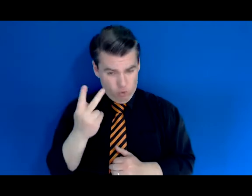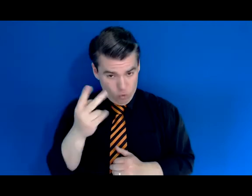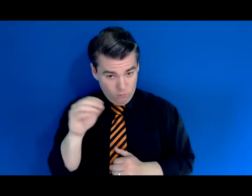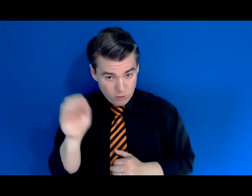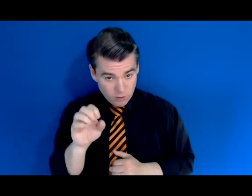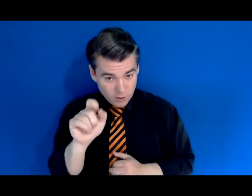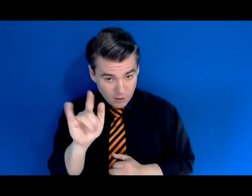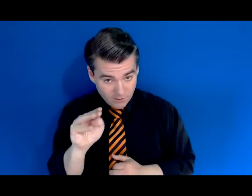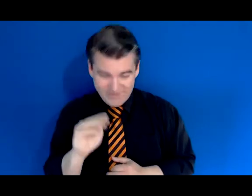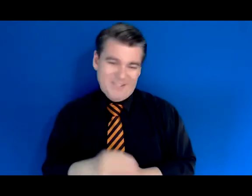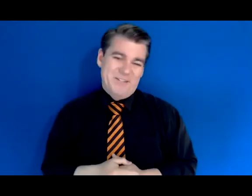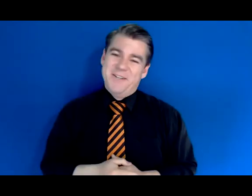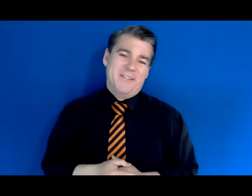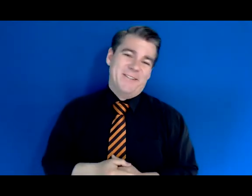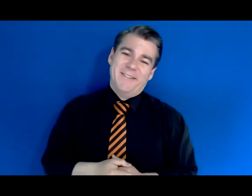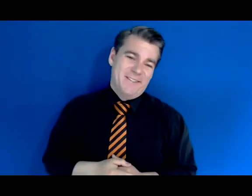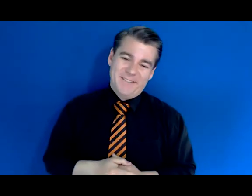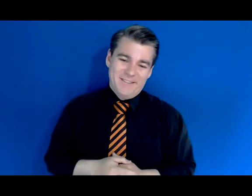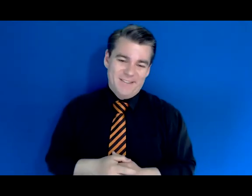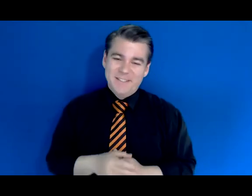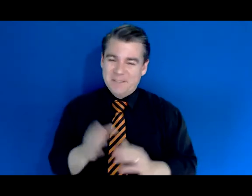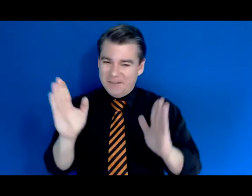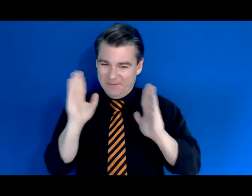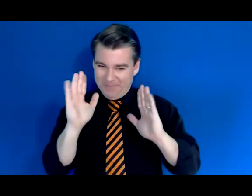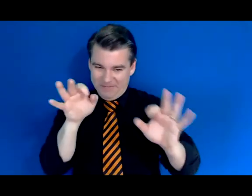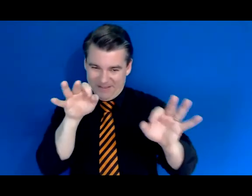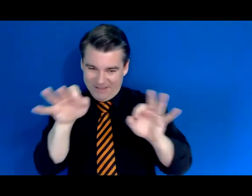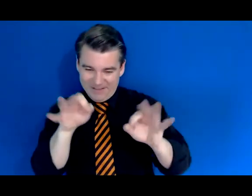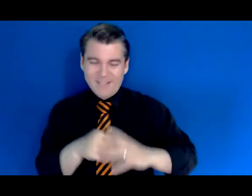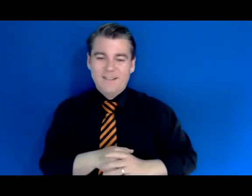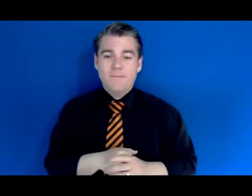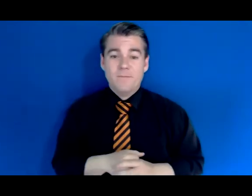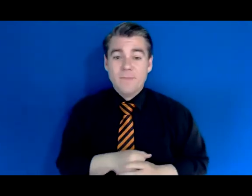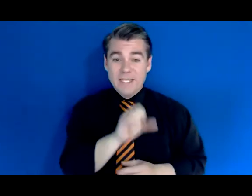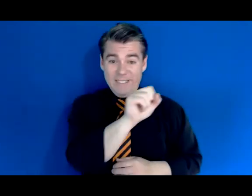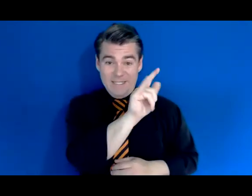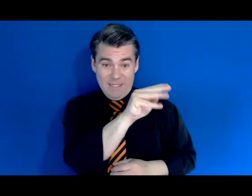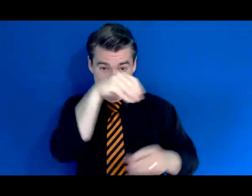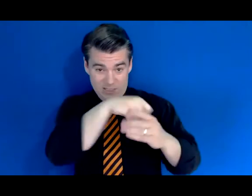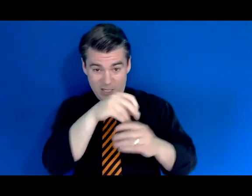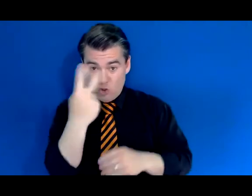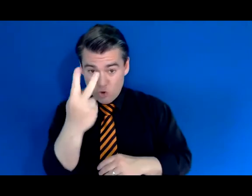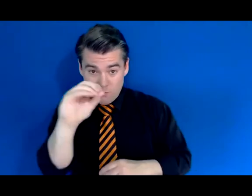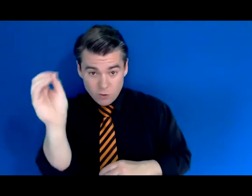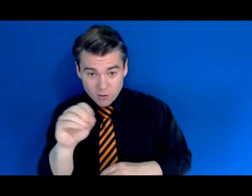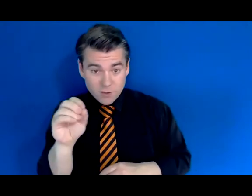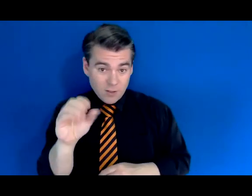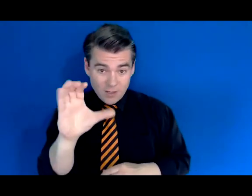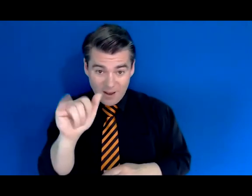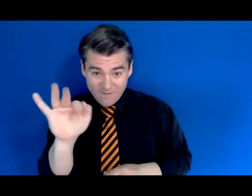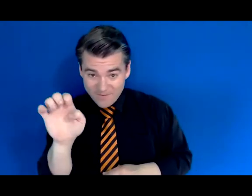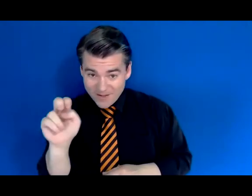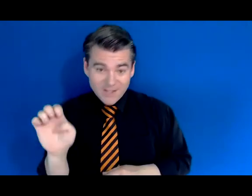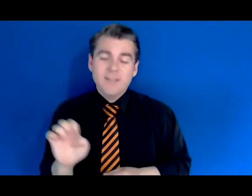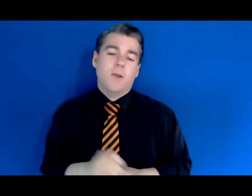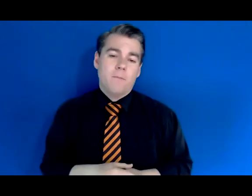So pay attention to this closely. It's not 2% of Slim. It is 2% of the